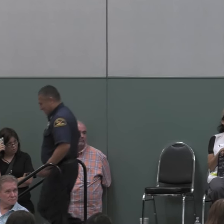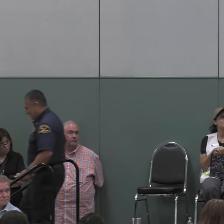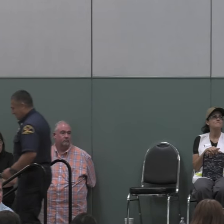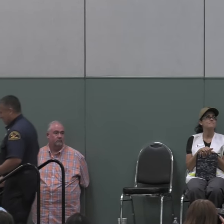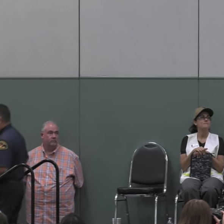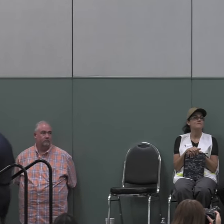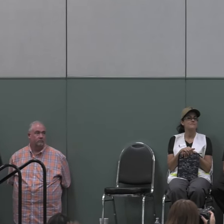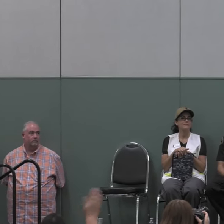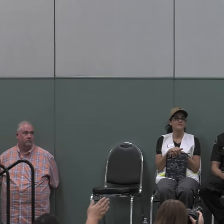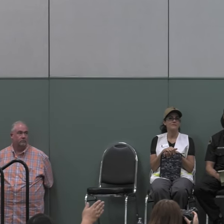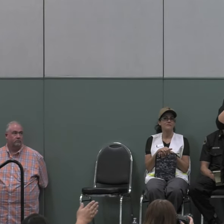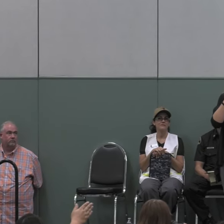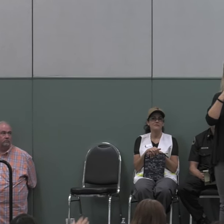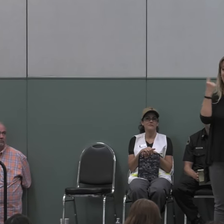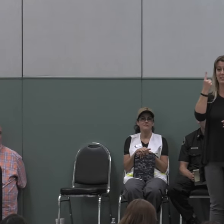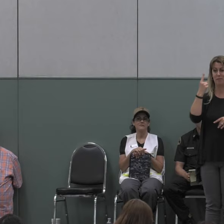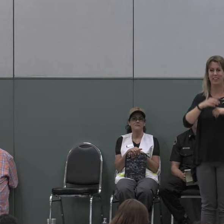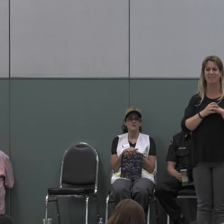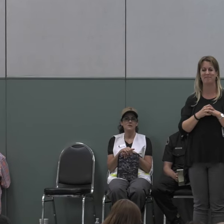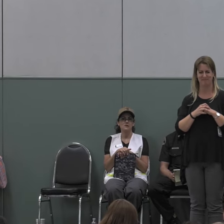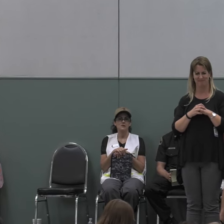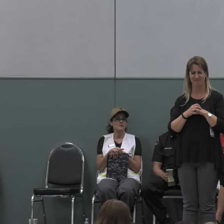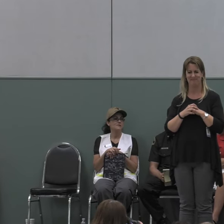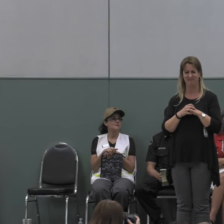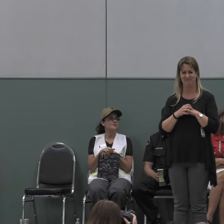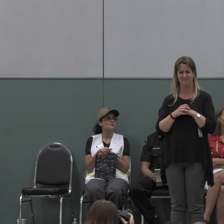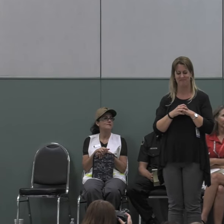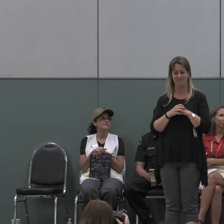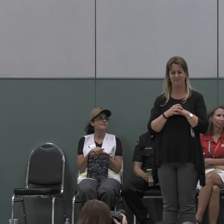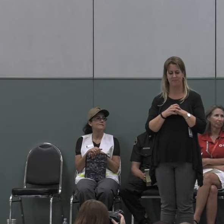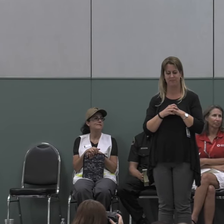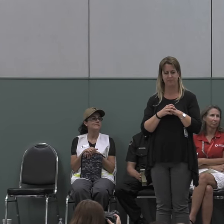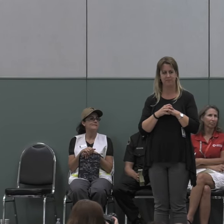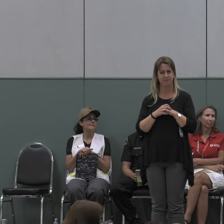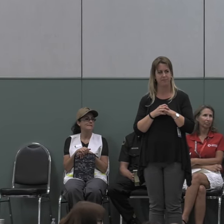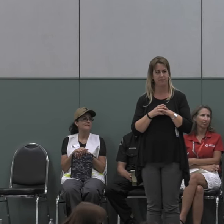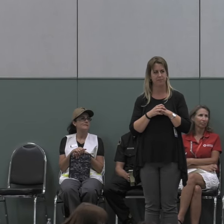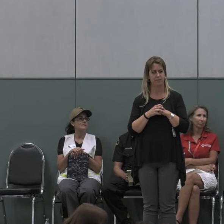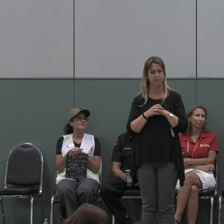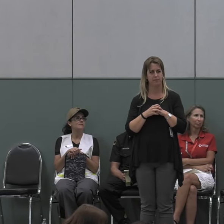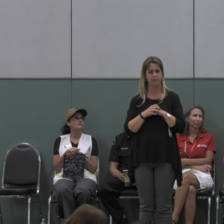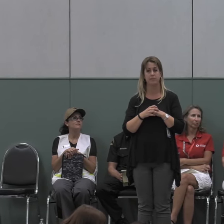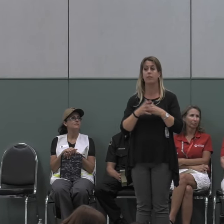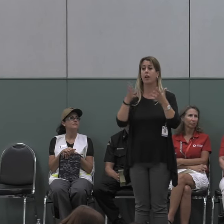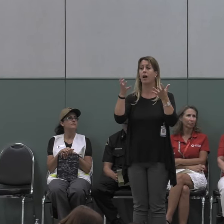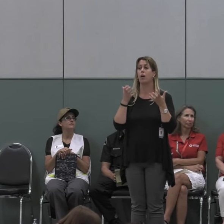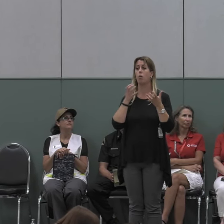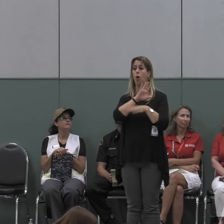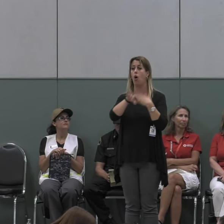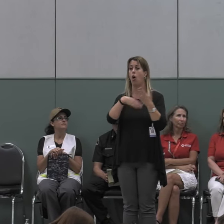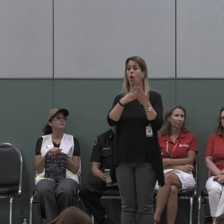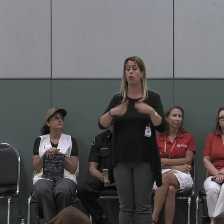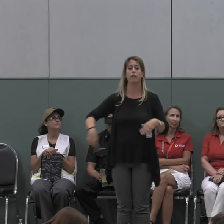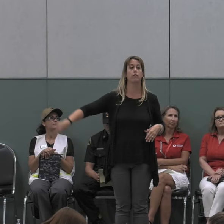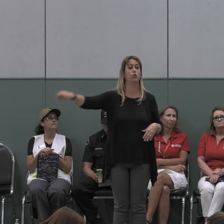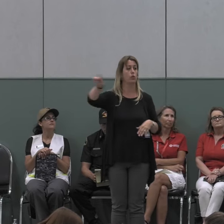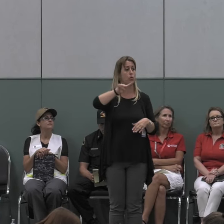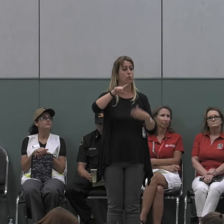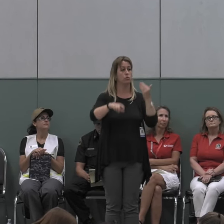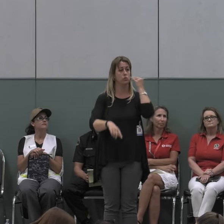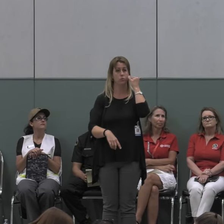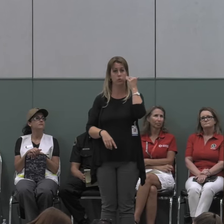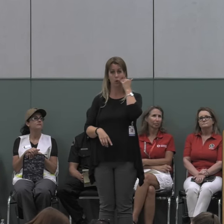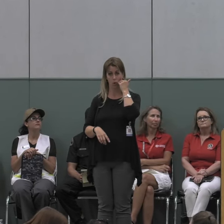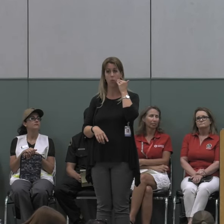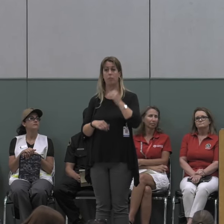So thank you. Thank you very much. One thing I would definitely like everyone to know, I know that it didn't occur